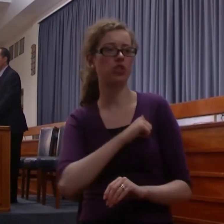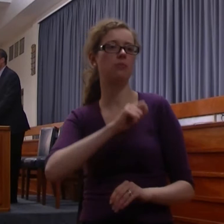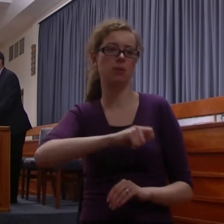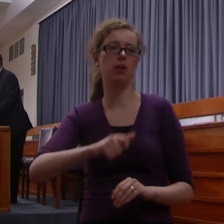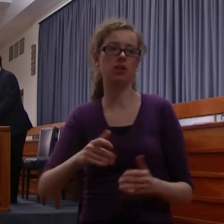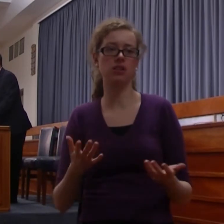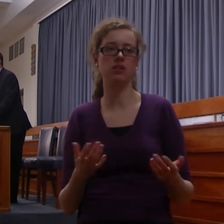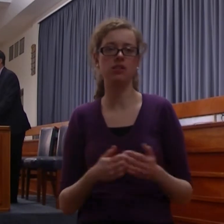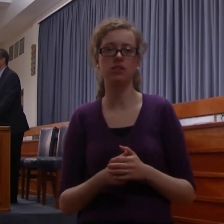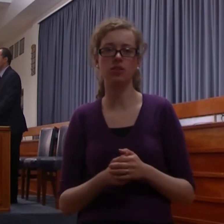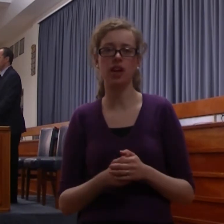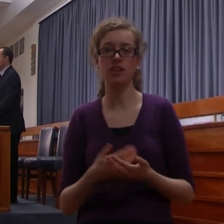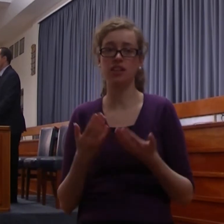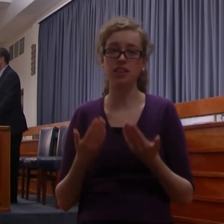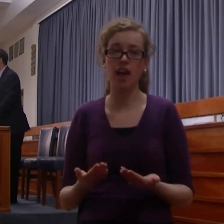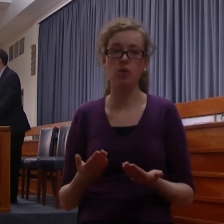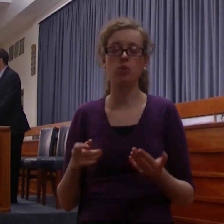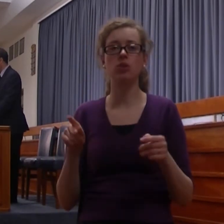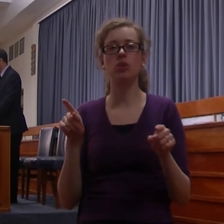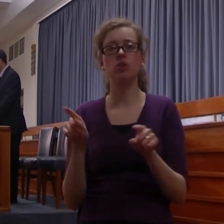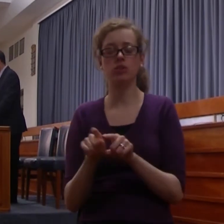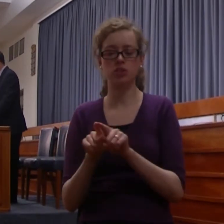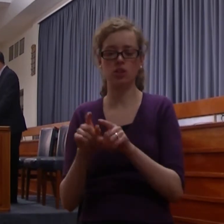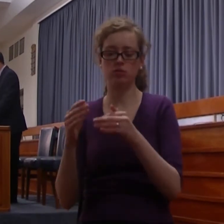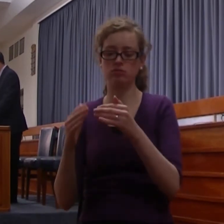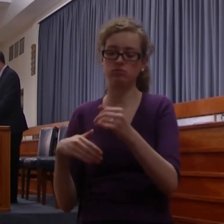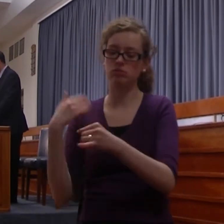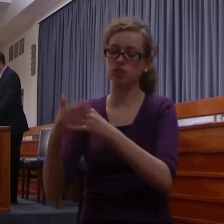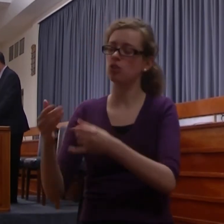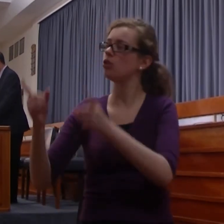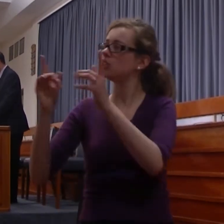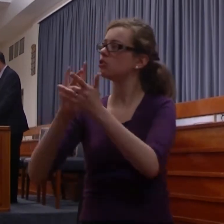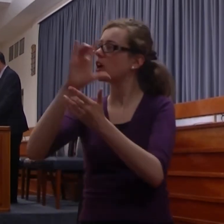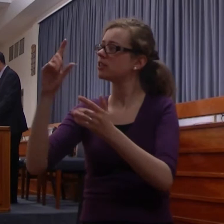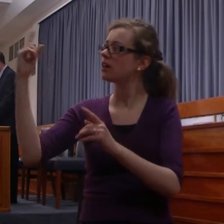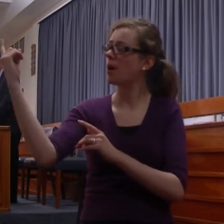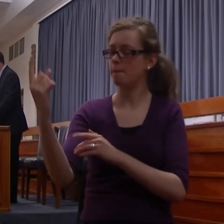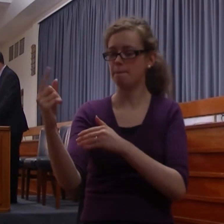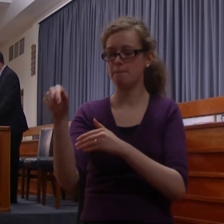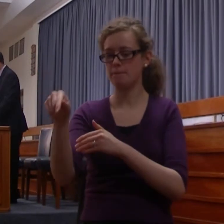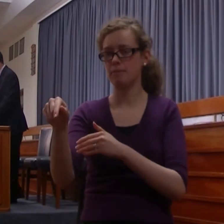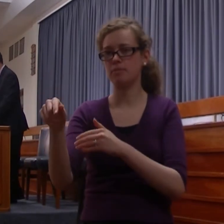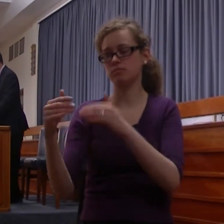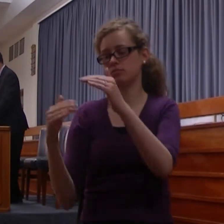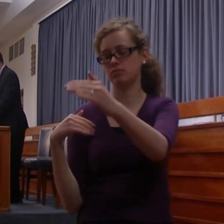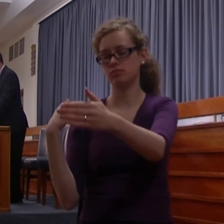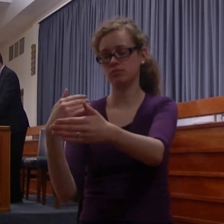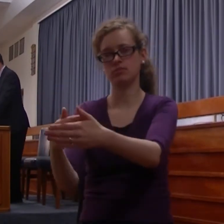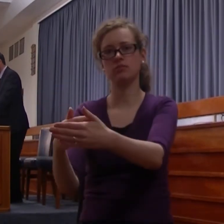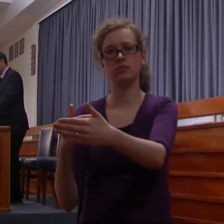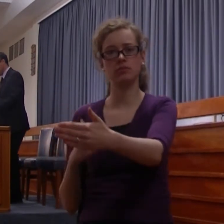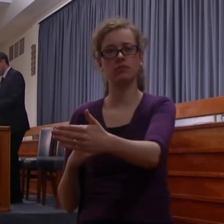Ephesus. In extension, God is speaking to every church nowadays,